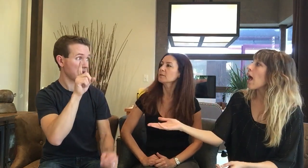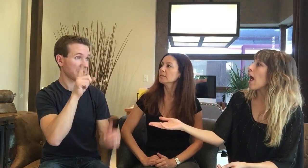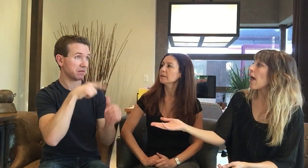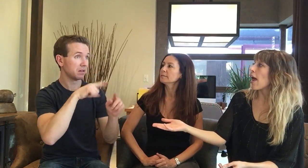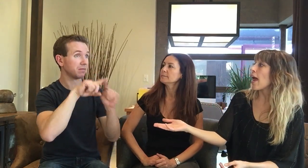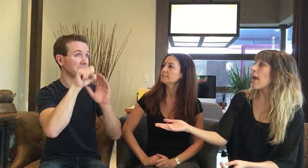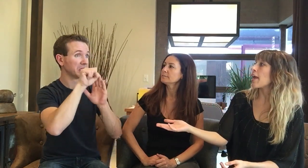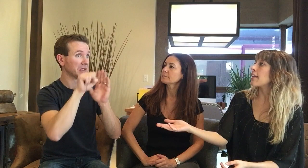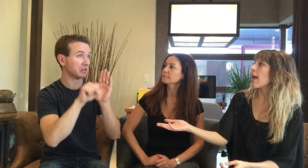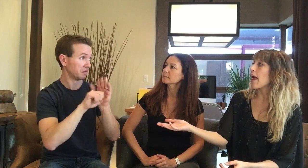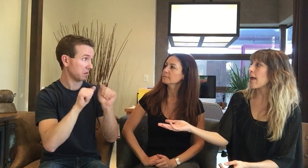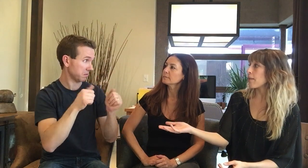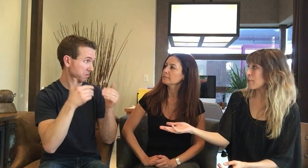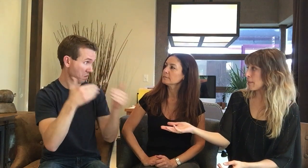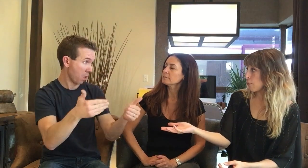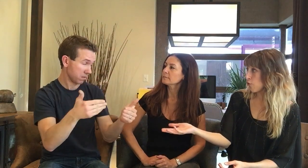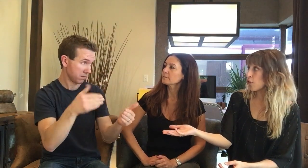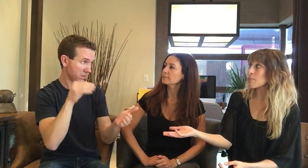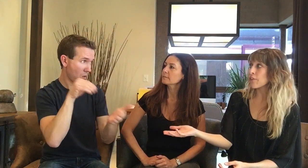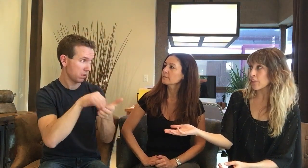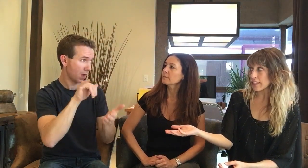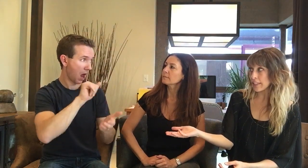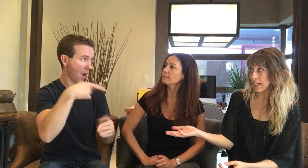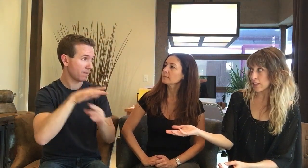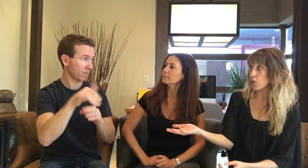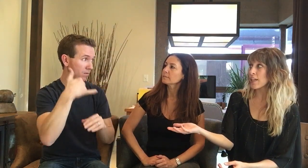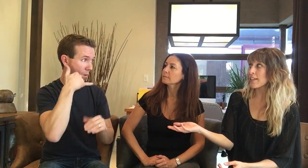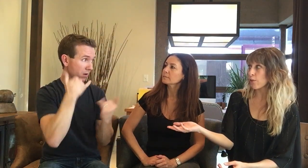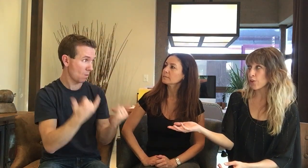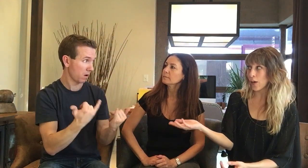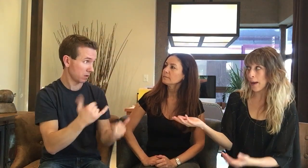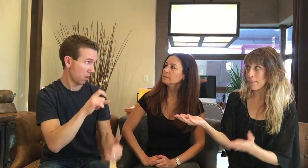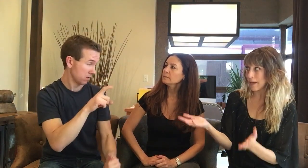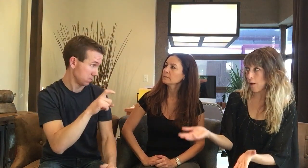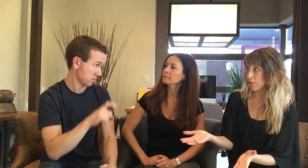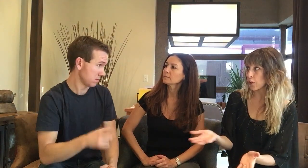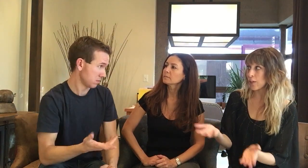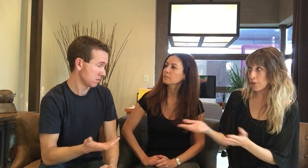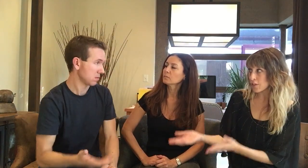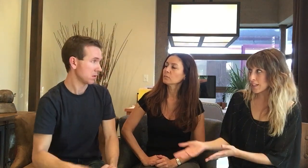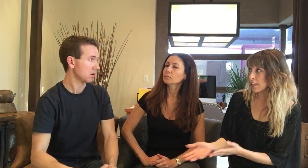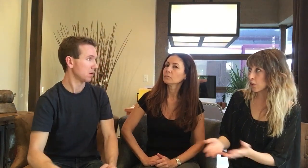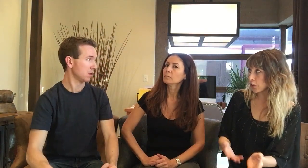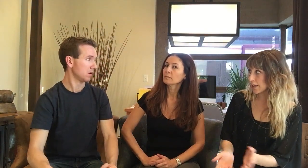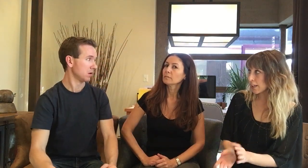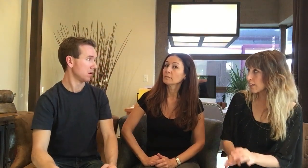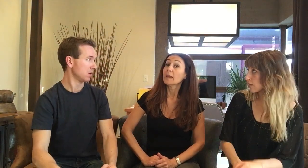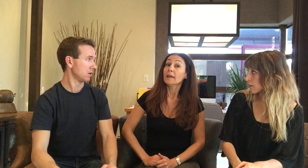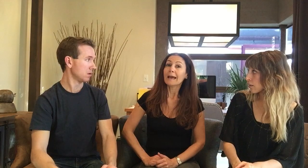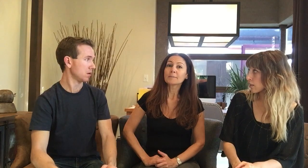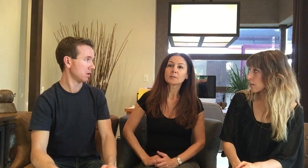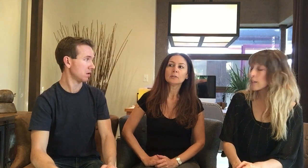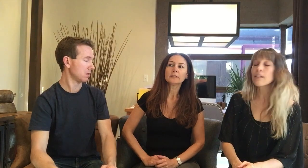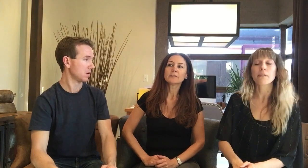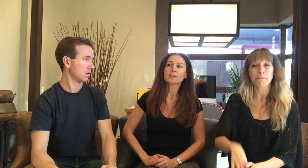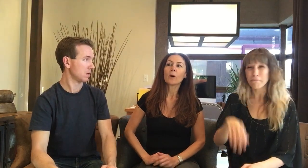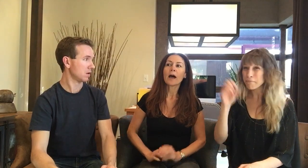Absolutely. And people from different states, could they download their app now if they're interested in learning? Absolutely. So I